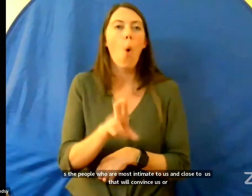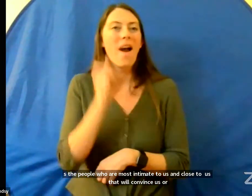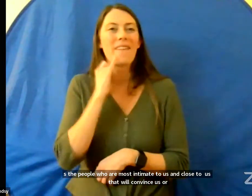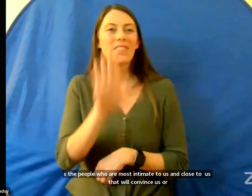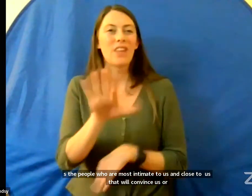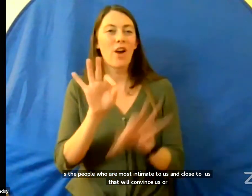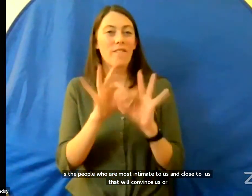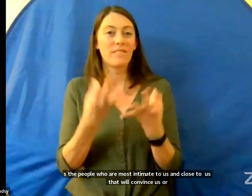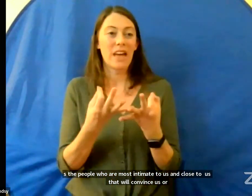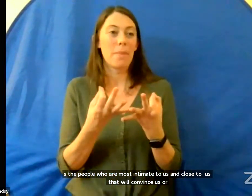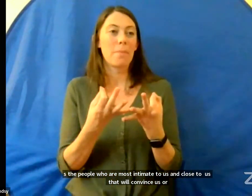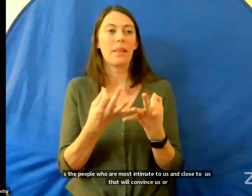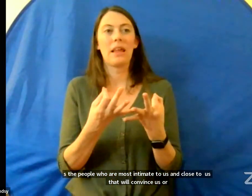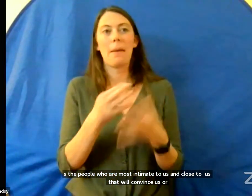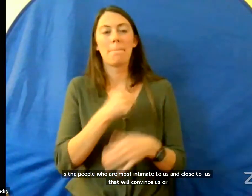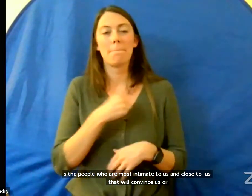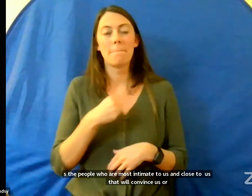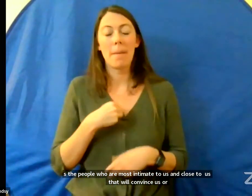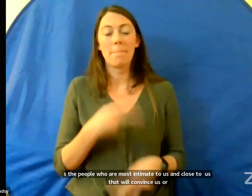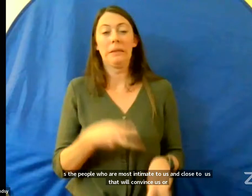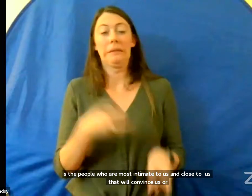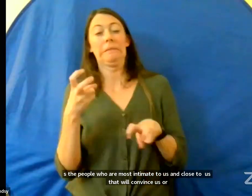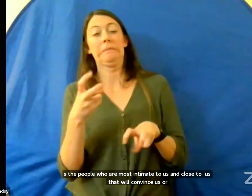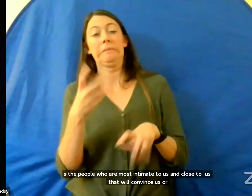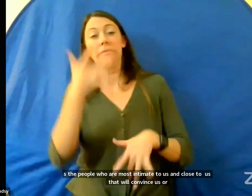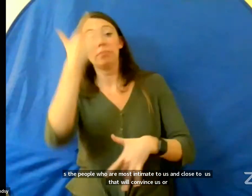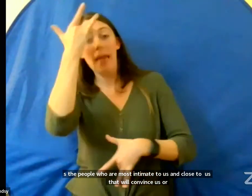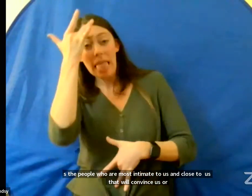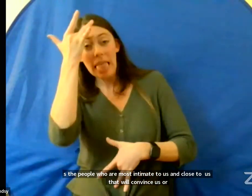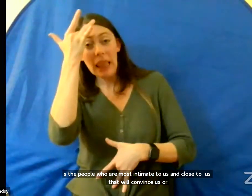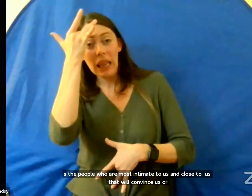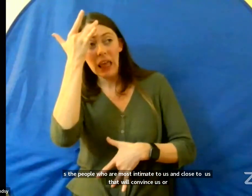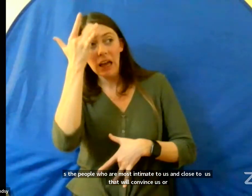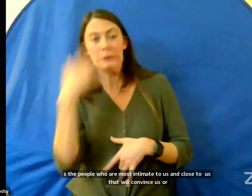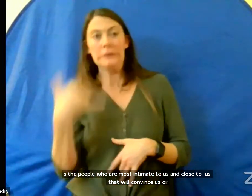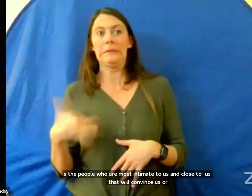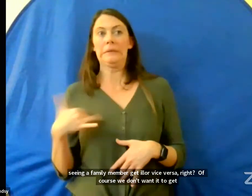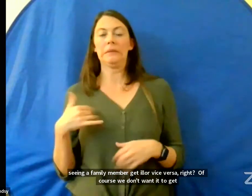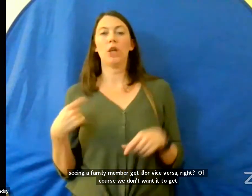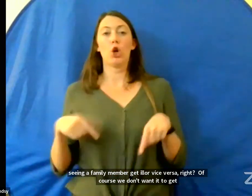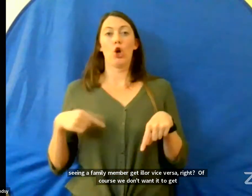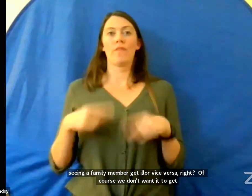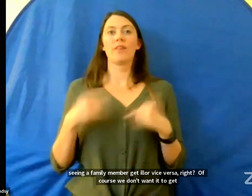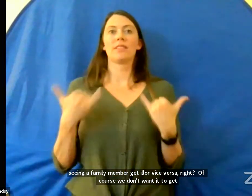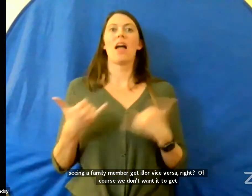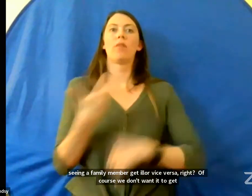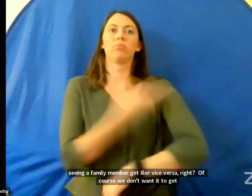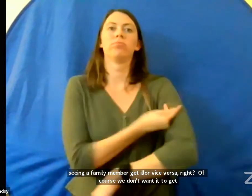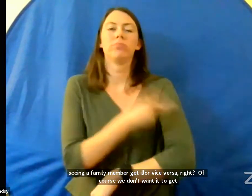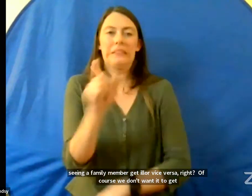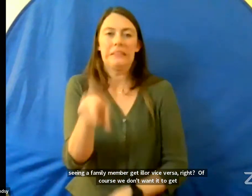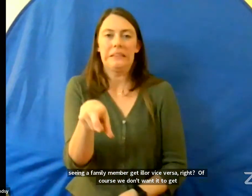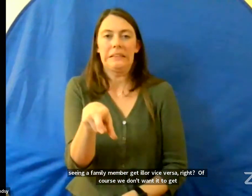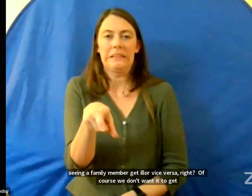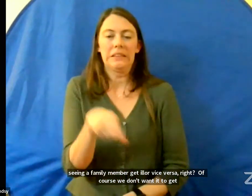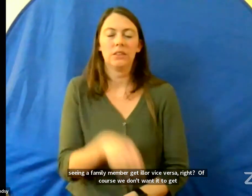vice versa, right? Of course, we don't want it to get to that level, but you know, that's just one anecdote that I could share, and maybe helps